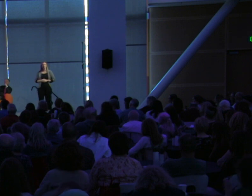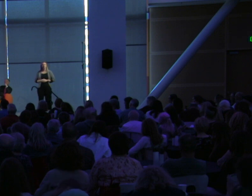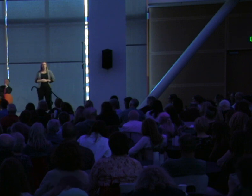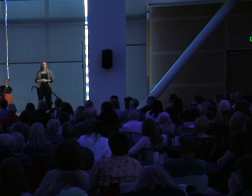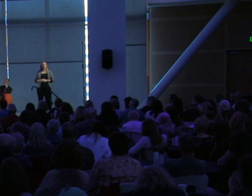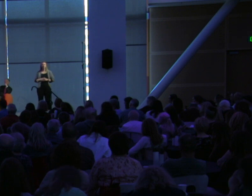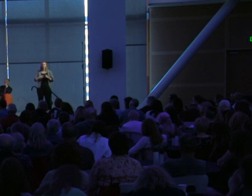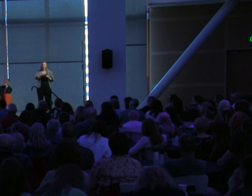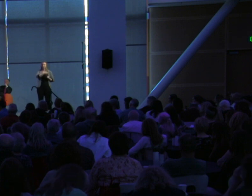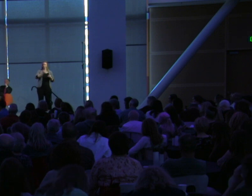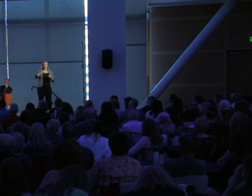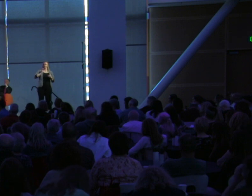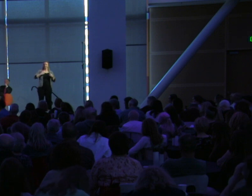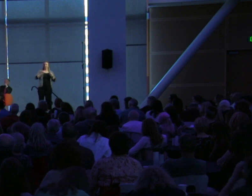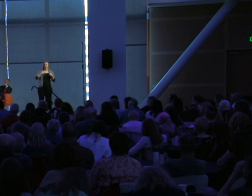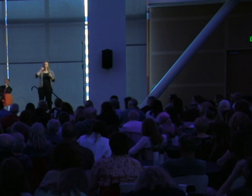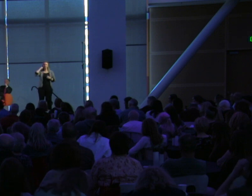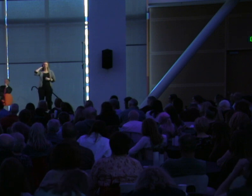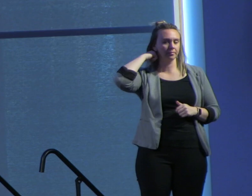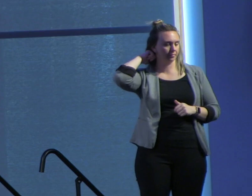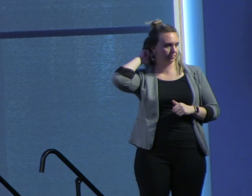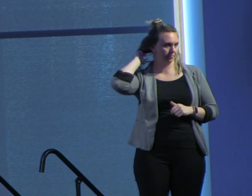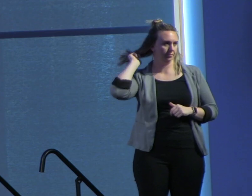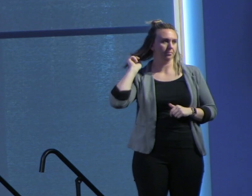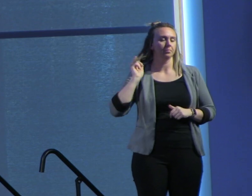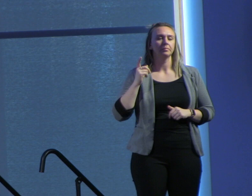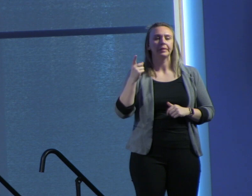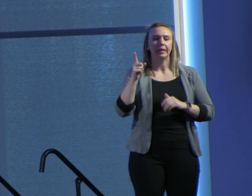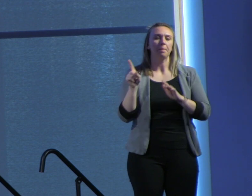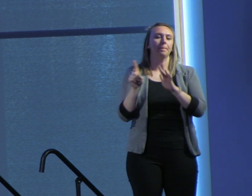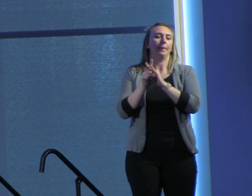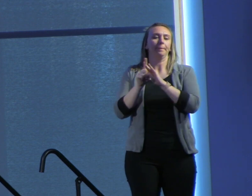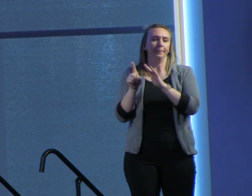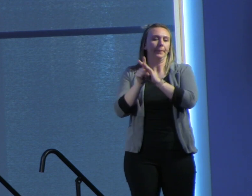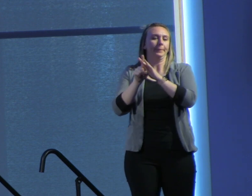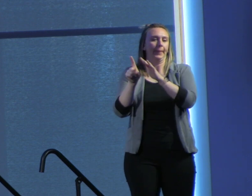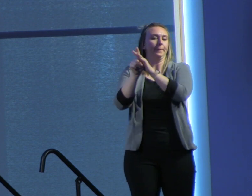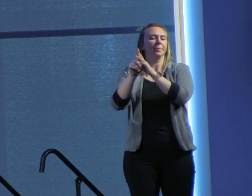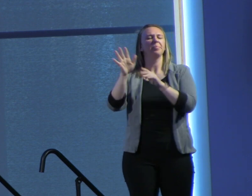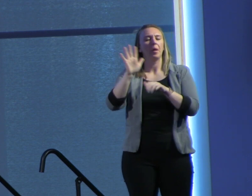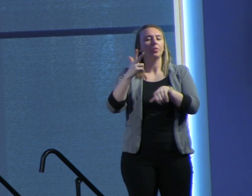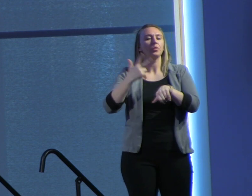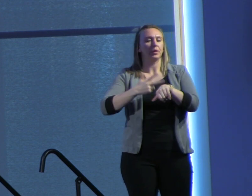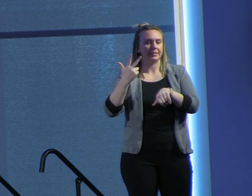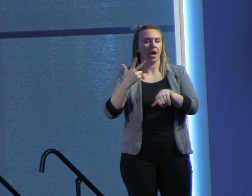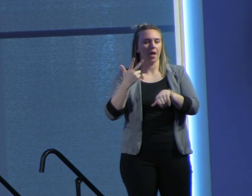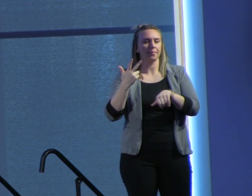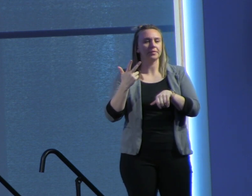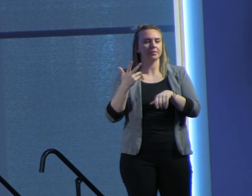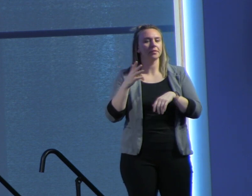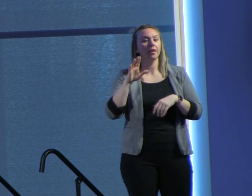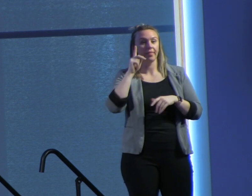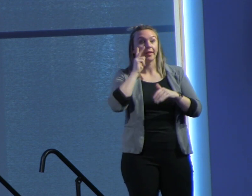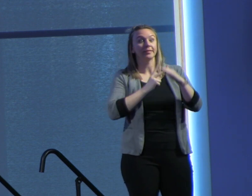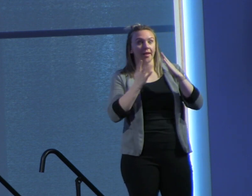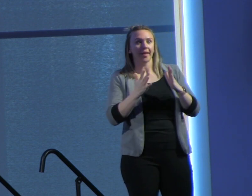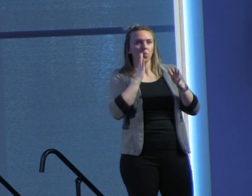when she was a child. And he bumped into our reading about 3 times. He'd say Frederick. The psychic says